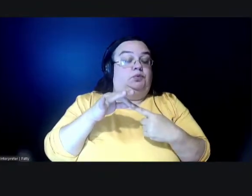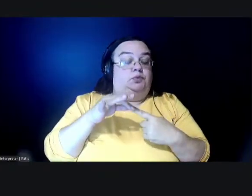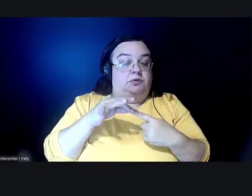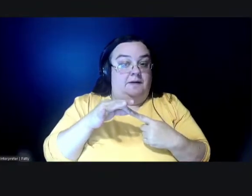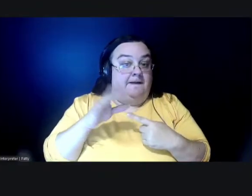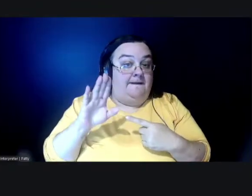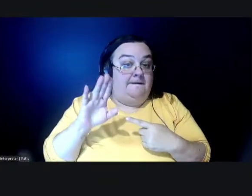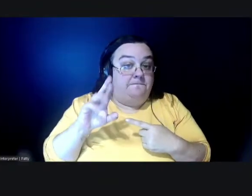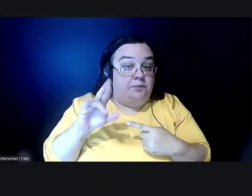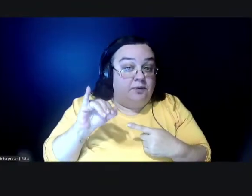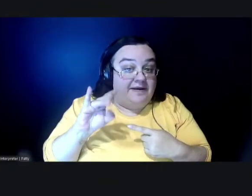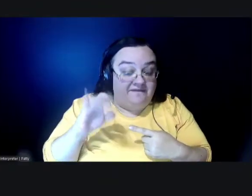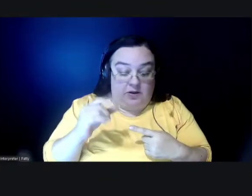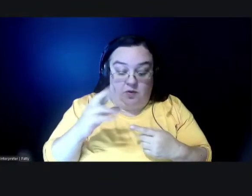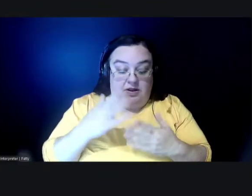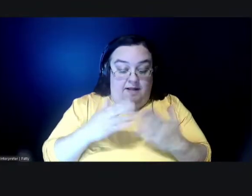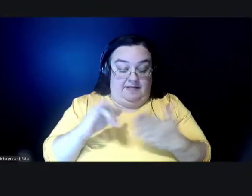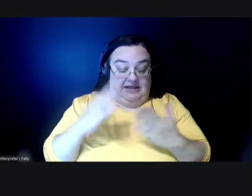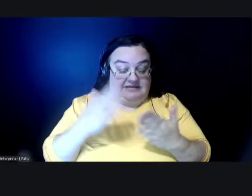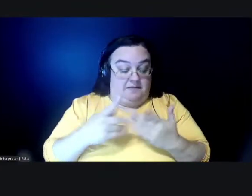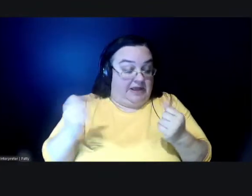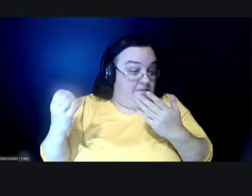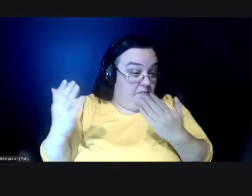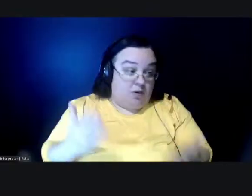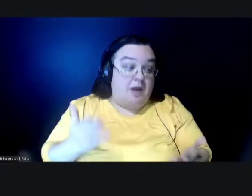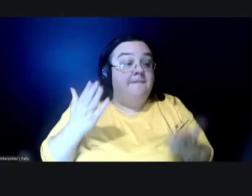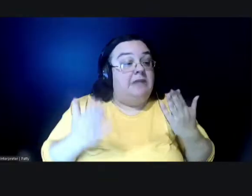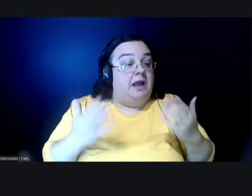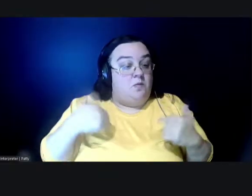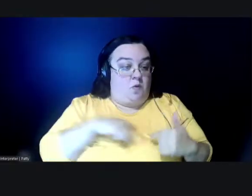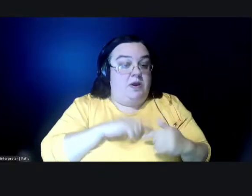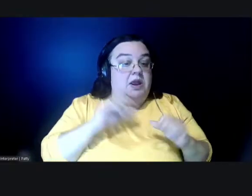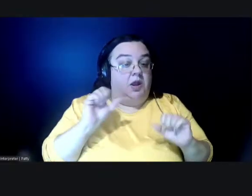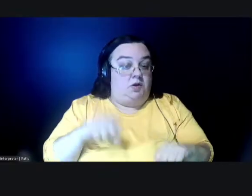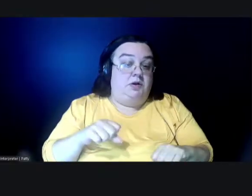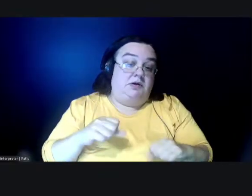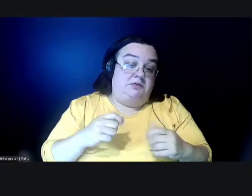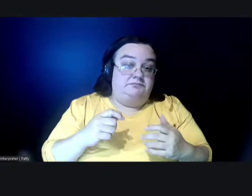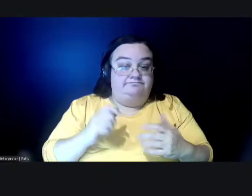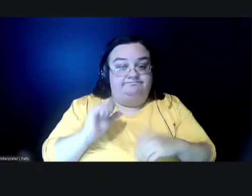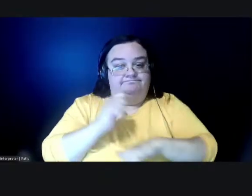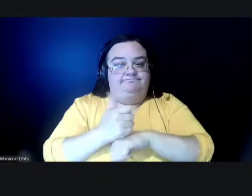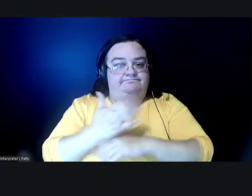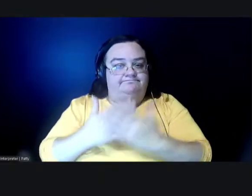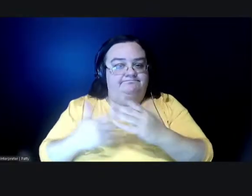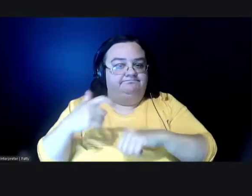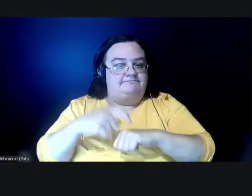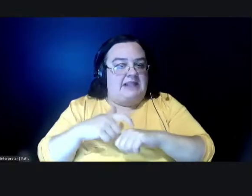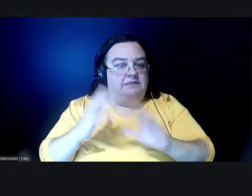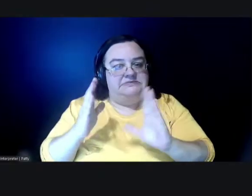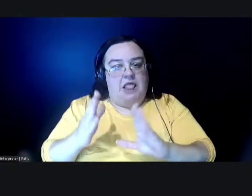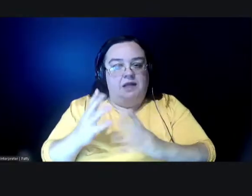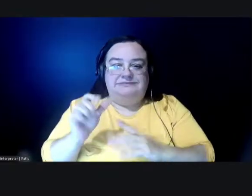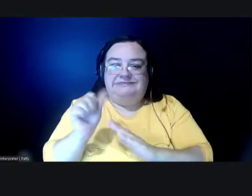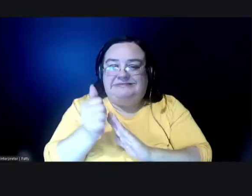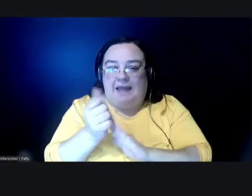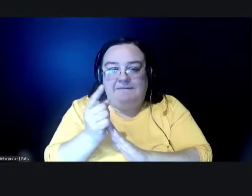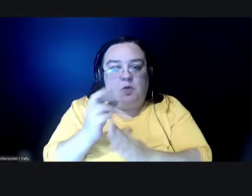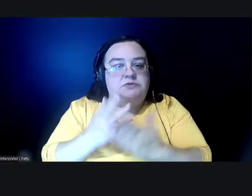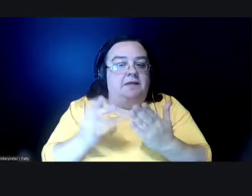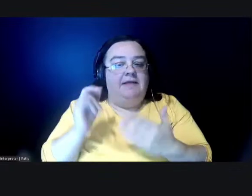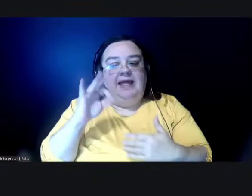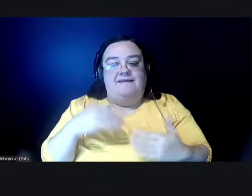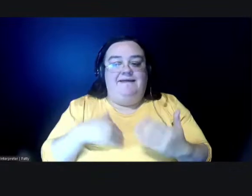briefing or something that someone could bring, we could probably carve out some time slots, 10 minutes or something, if there's an